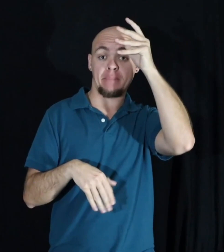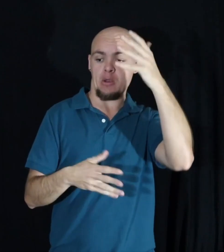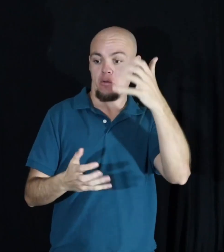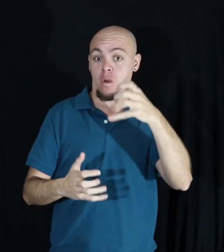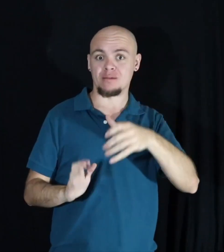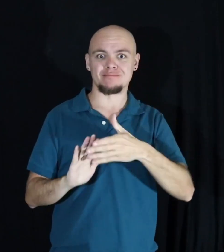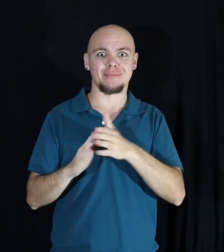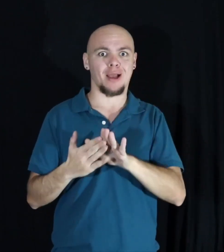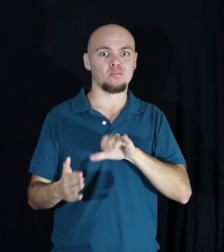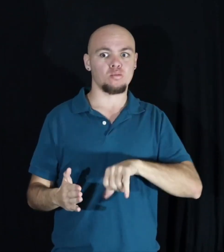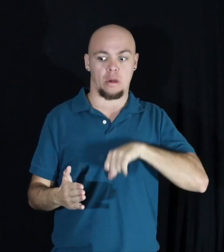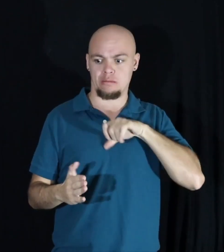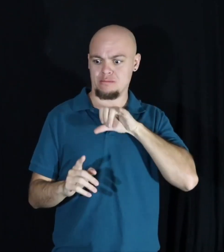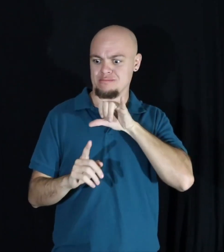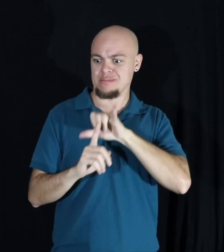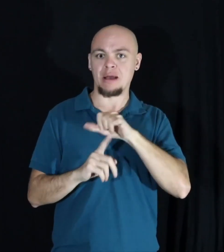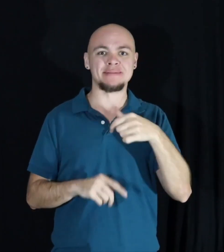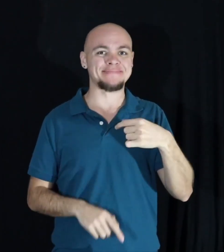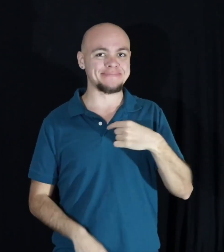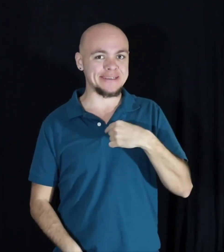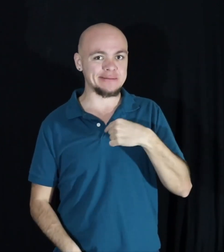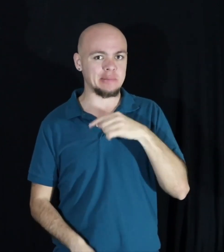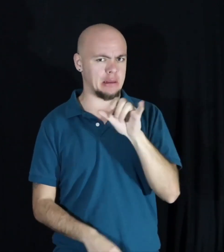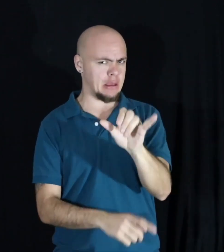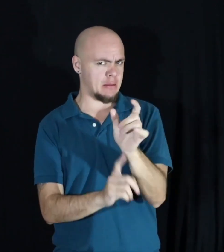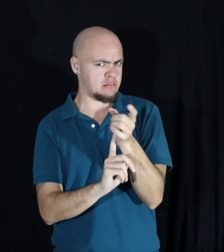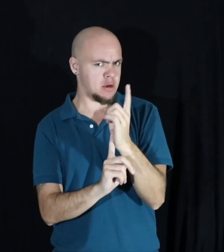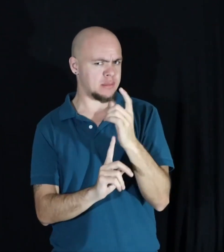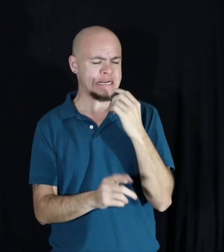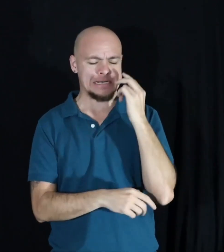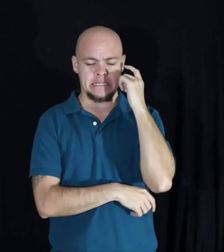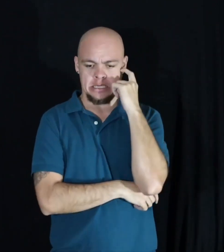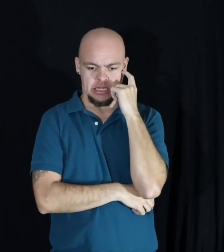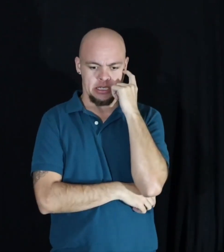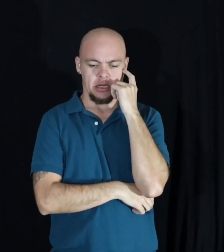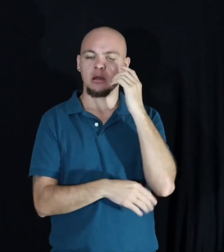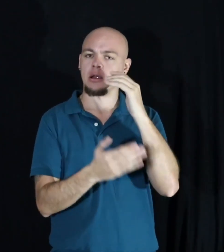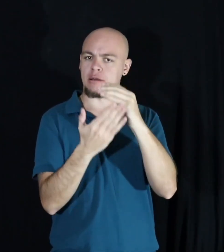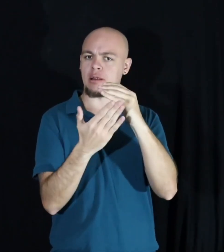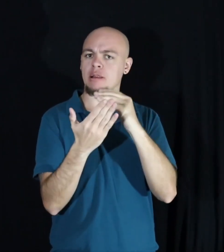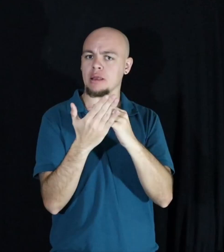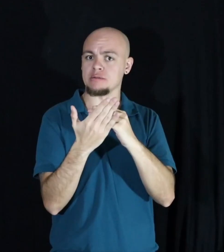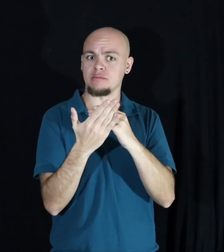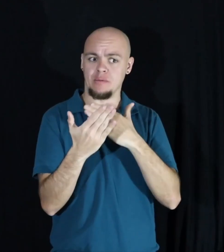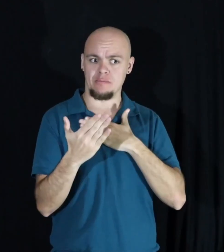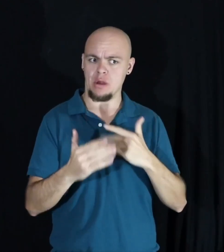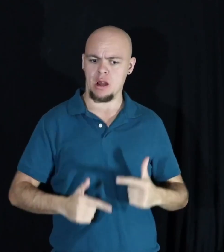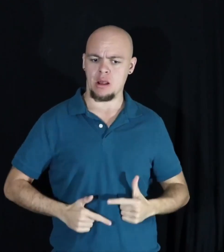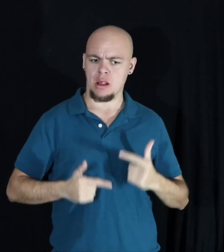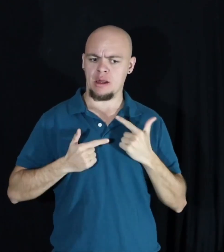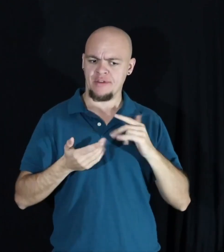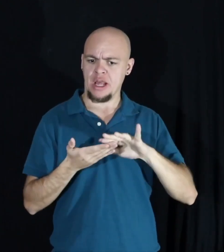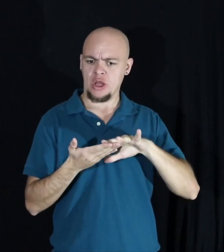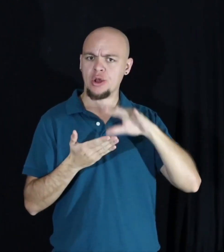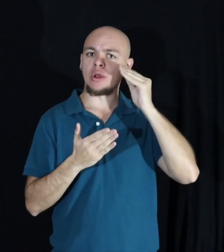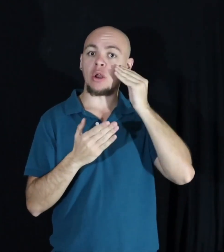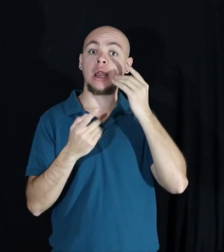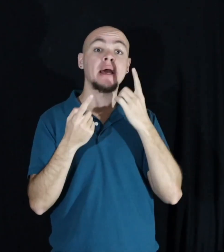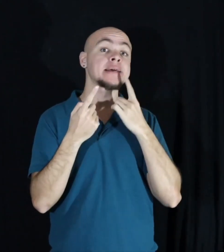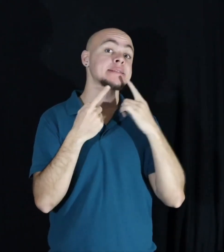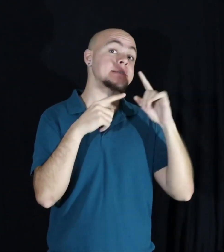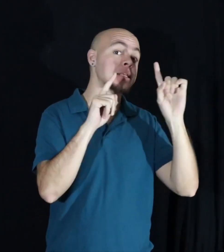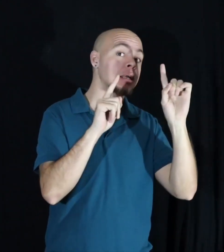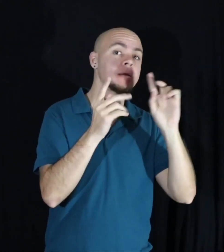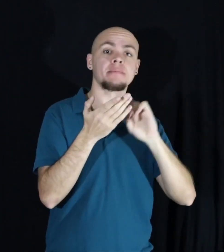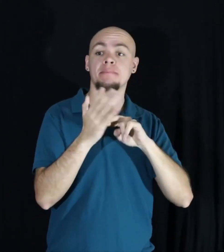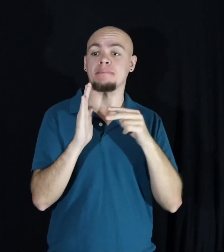of. Yet in that moment, I figured out a very important lesson in life. Being an achiever doesn't always feel like a